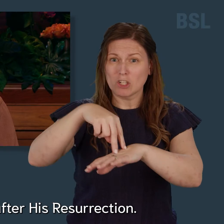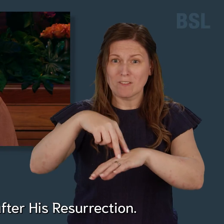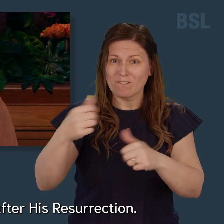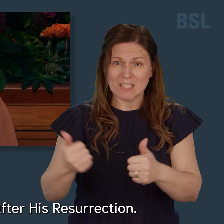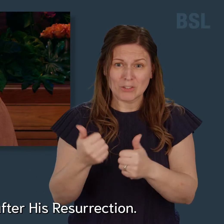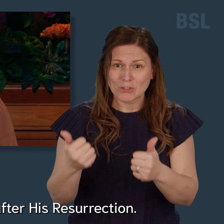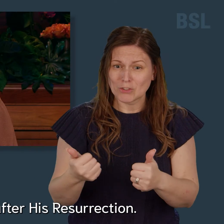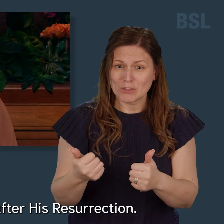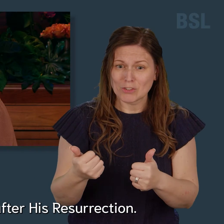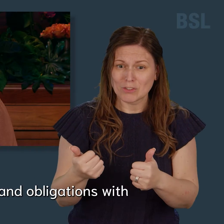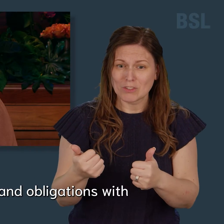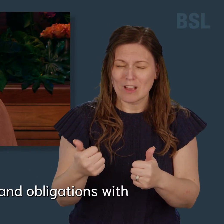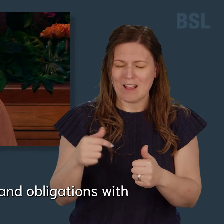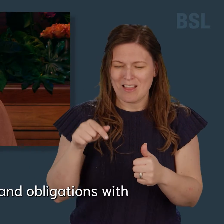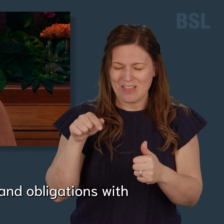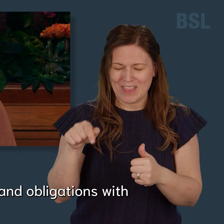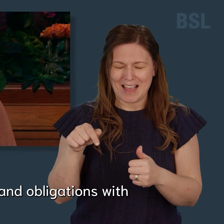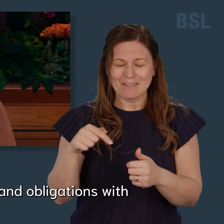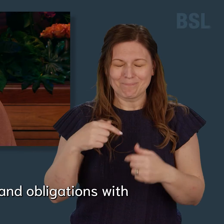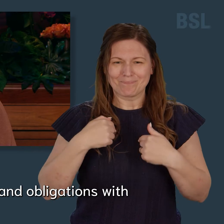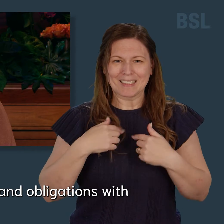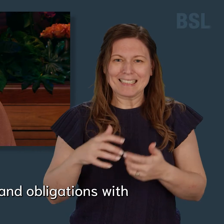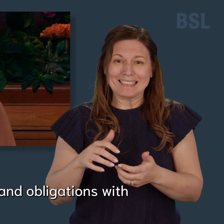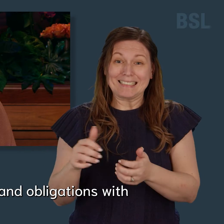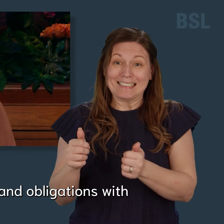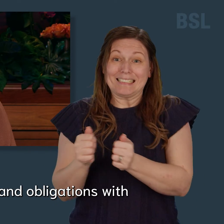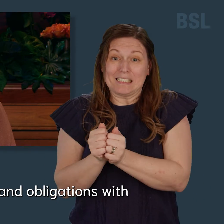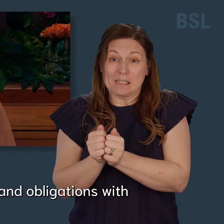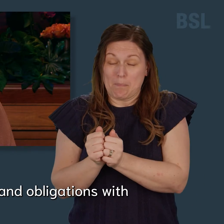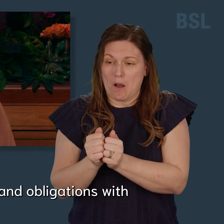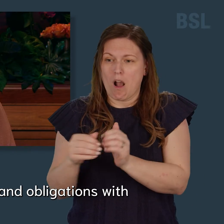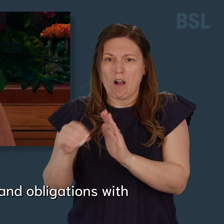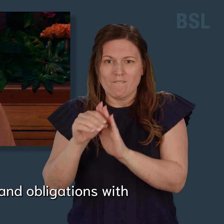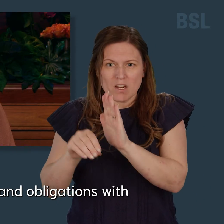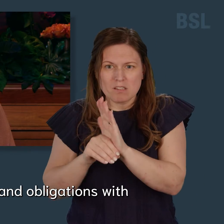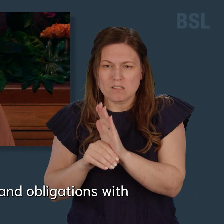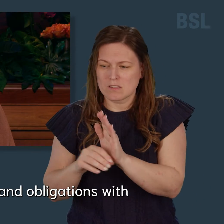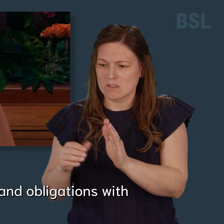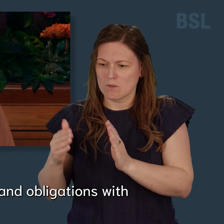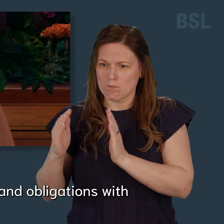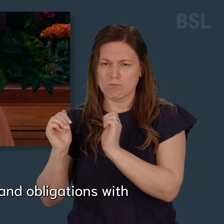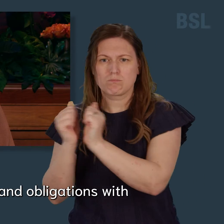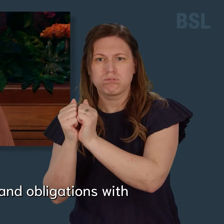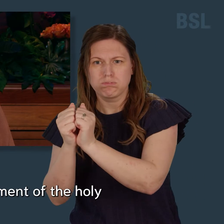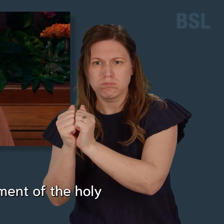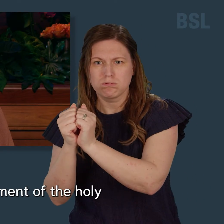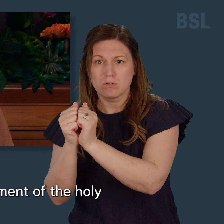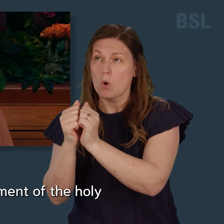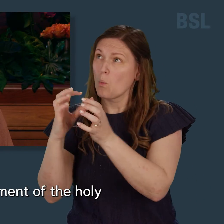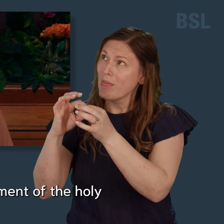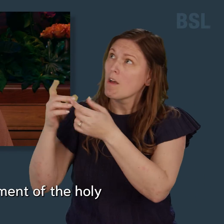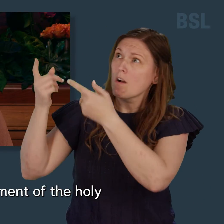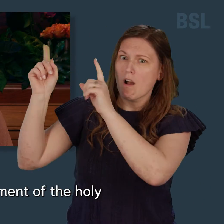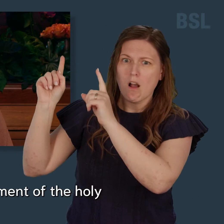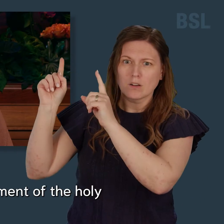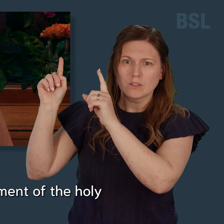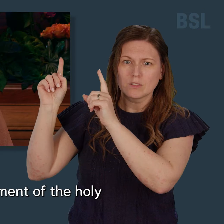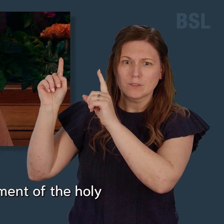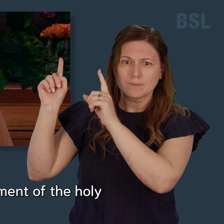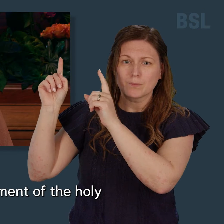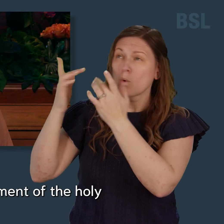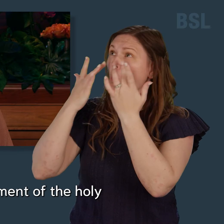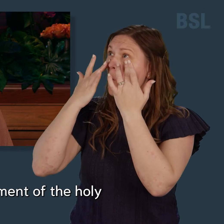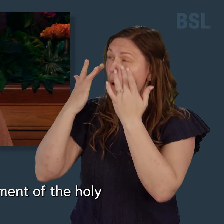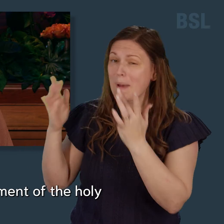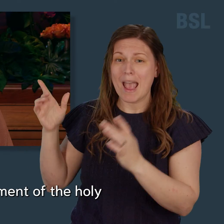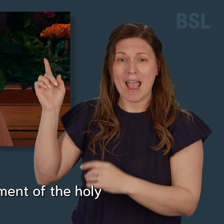his resurrection. By keeping my covenants and obligations with God, including wearing the garment of